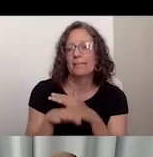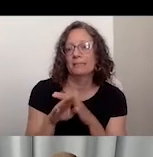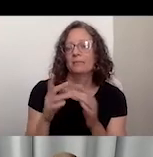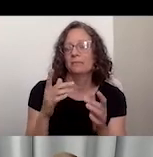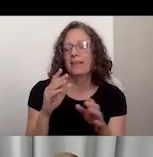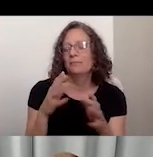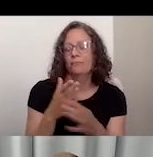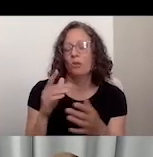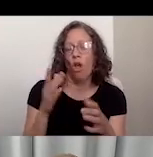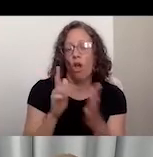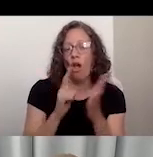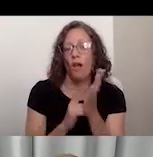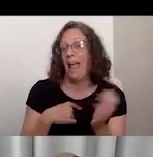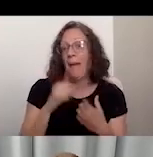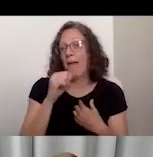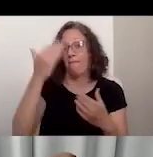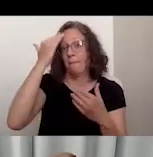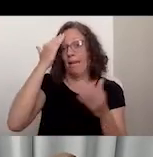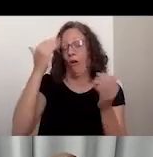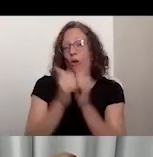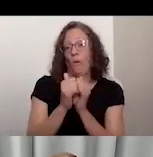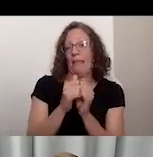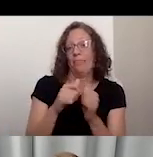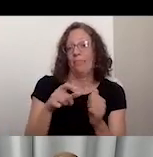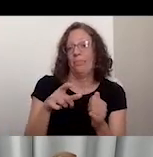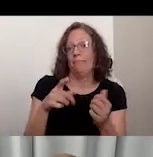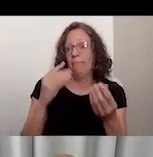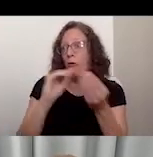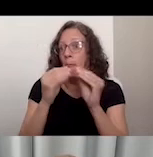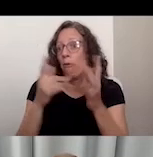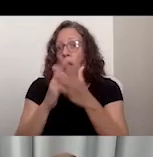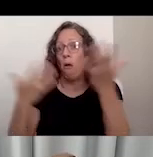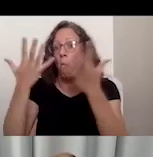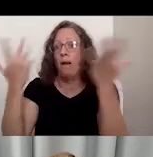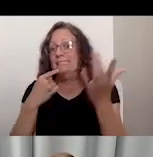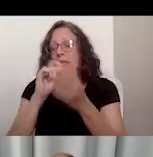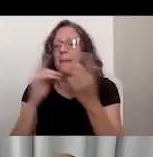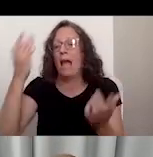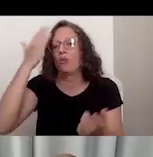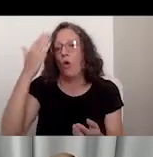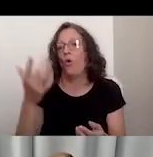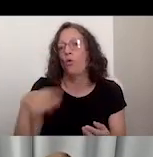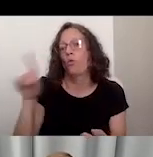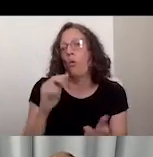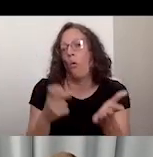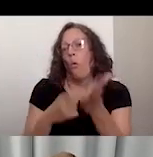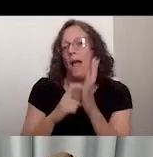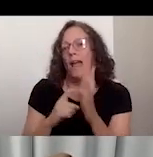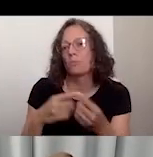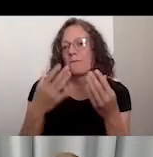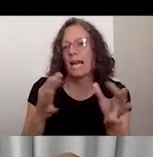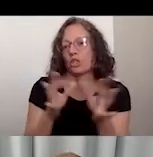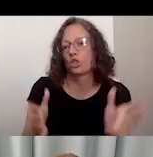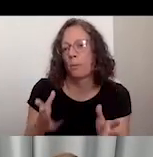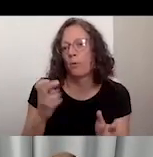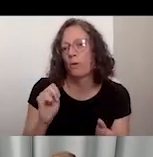The Americans with Disabilities Act is a law. Now, I'm not terribly familiar with all of the